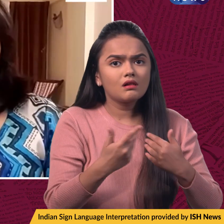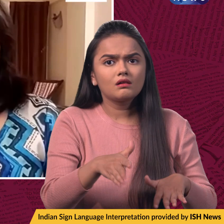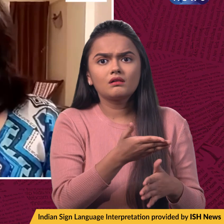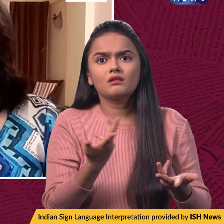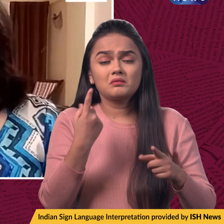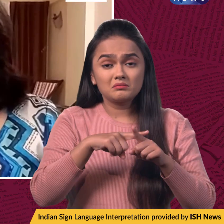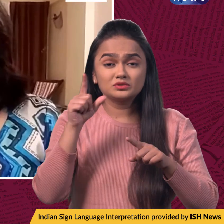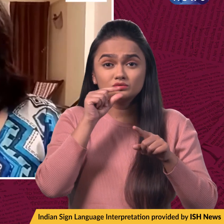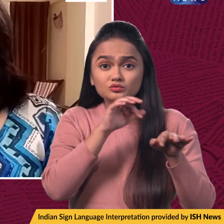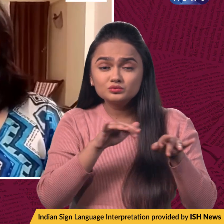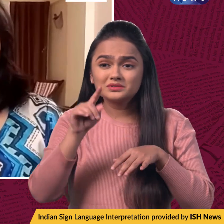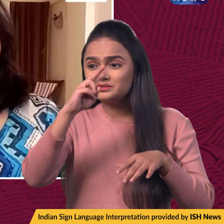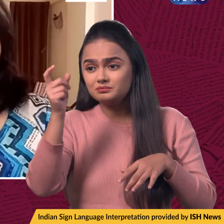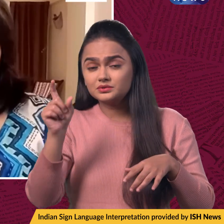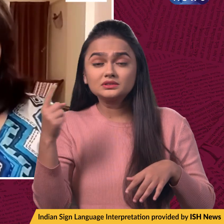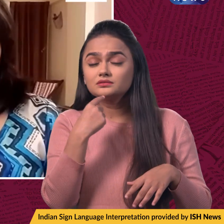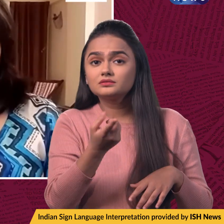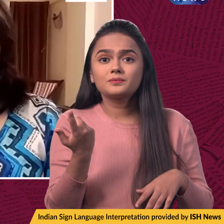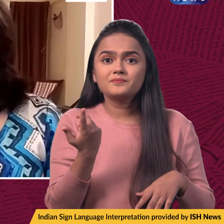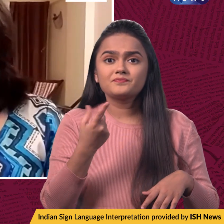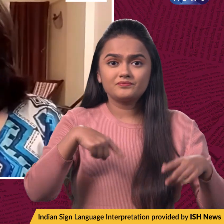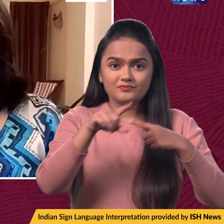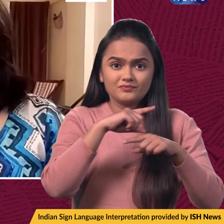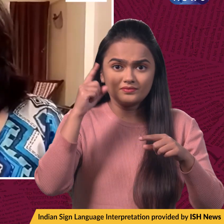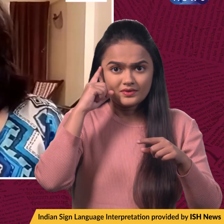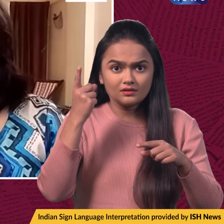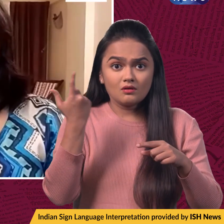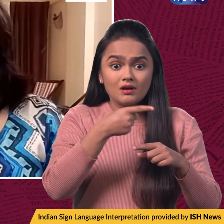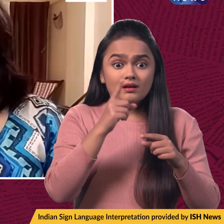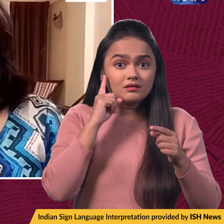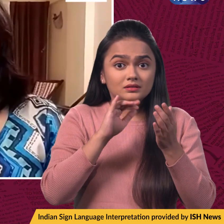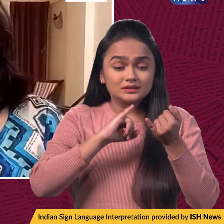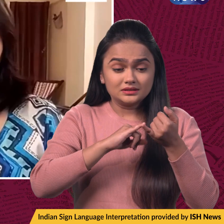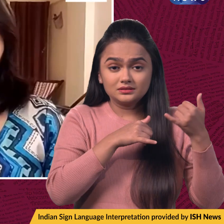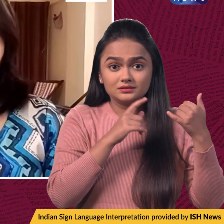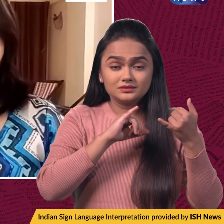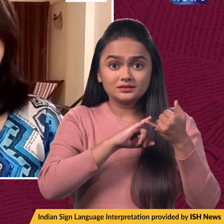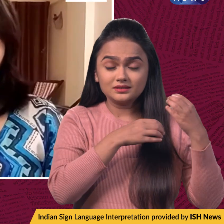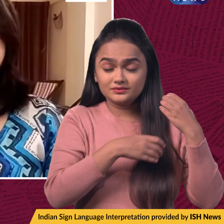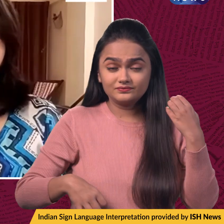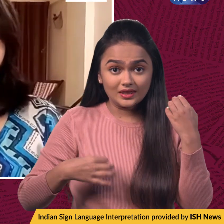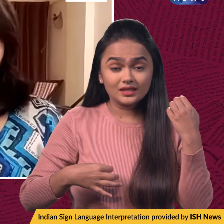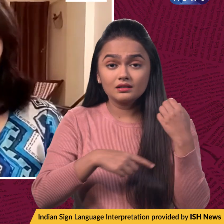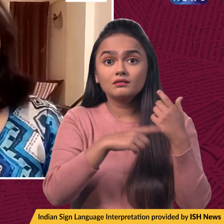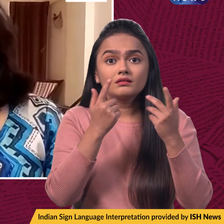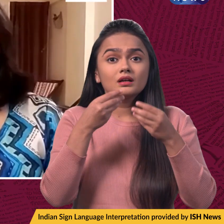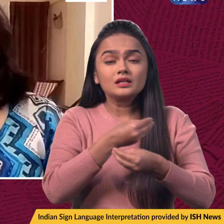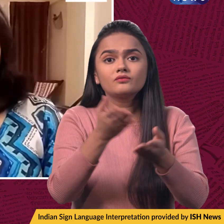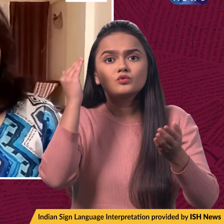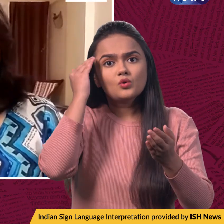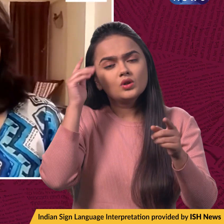Twitter to say this. He said, and I quote, Ma Saraswati gives knowledge to all. She does not differentiate, end